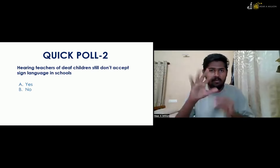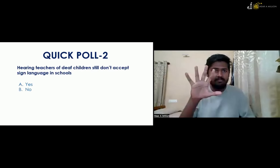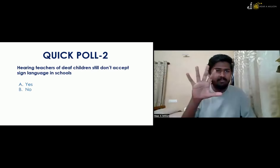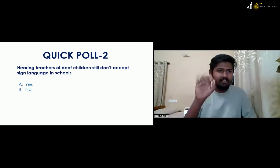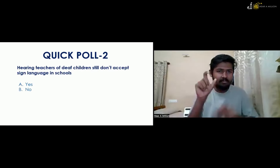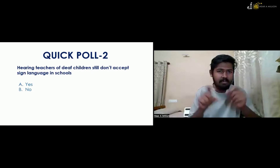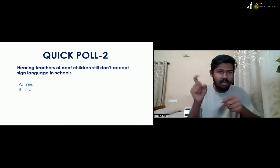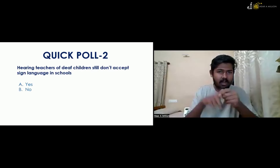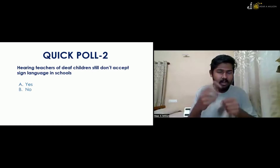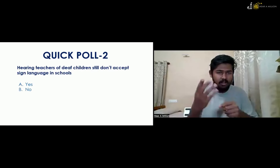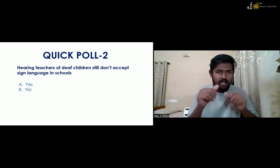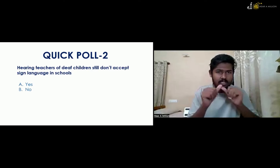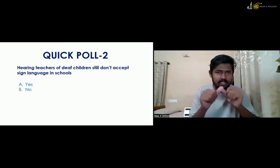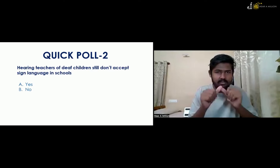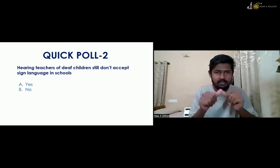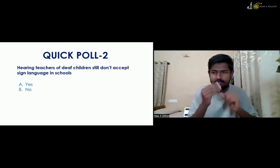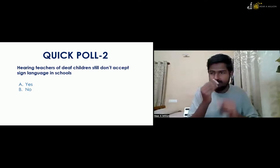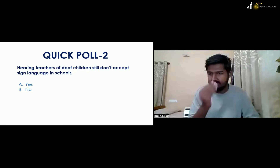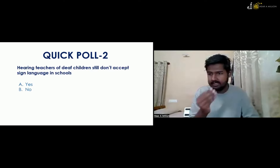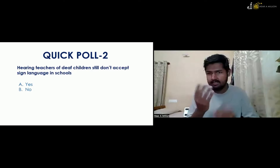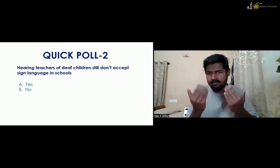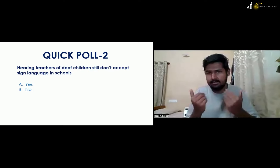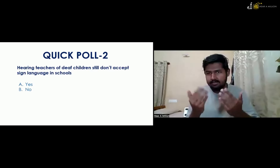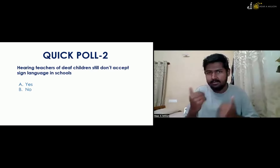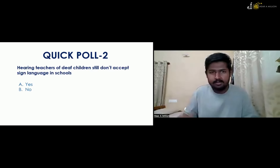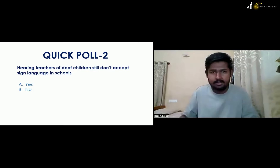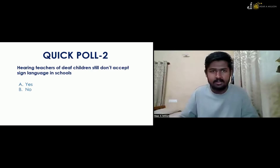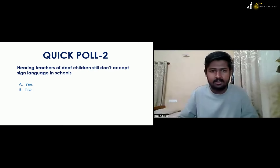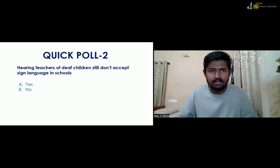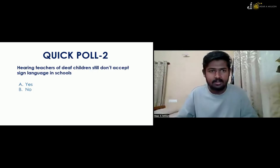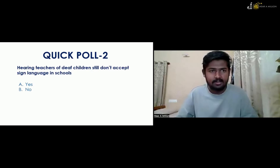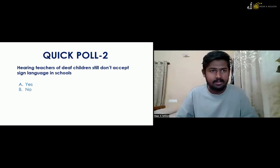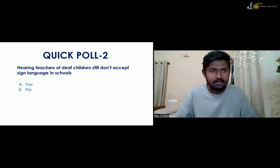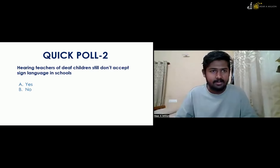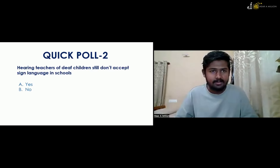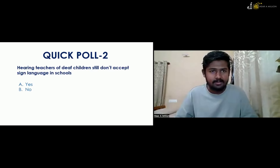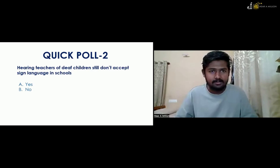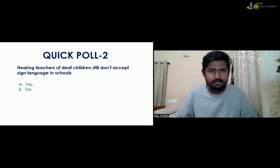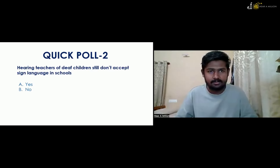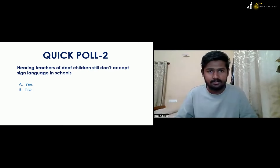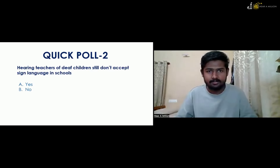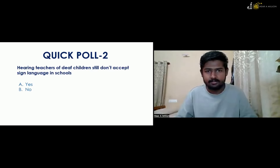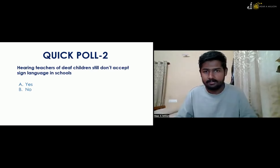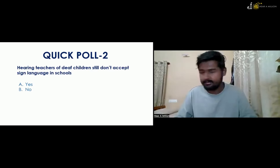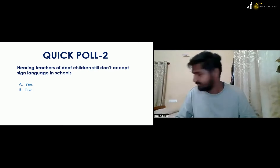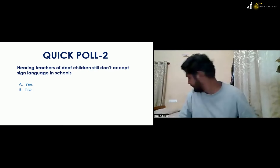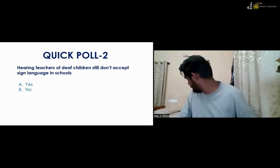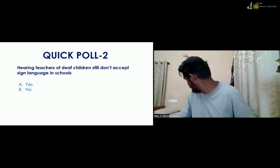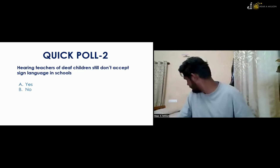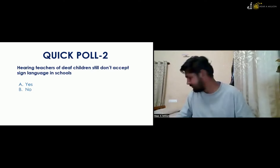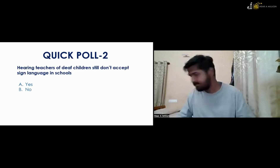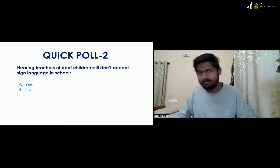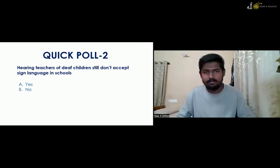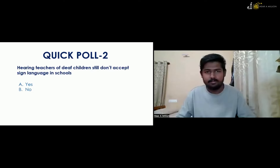And if you think the teachers are ready to accept it, then you have to click on the option no. We would be waiting for your answer.